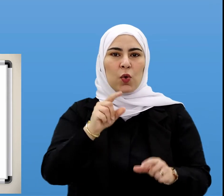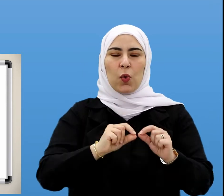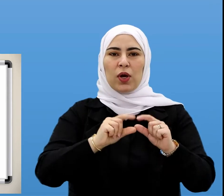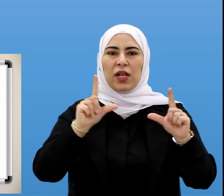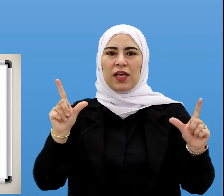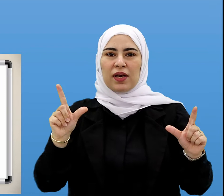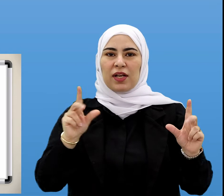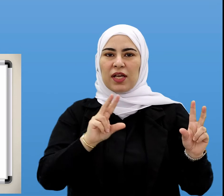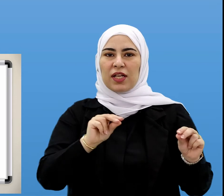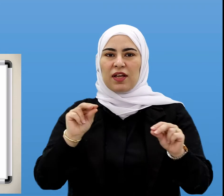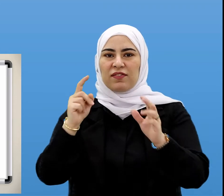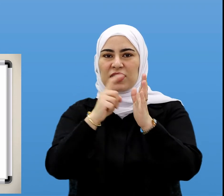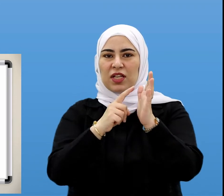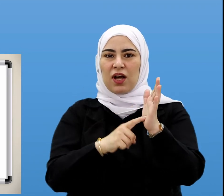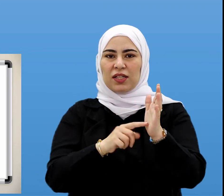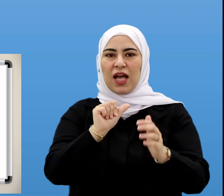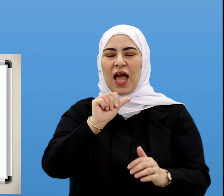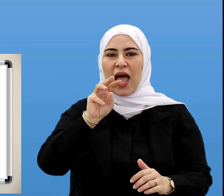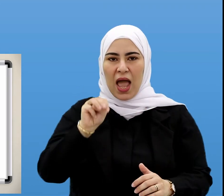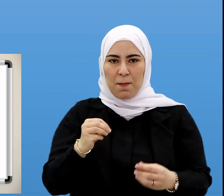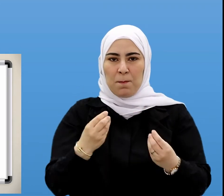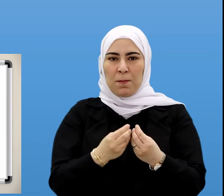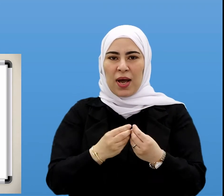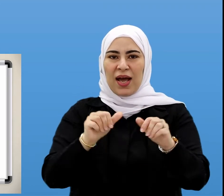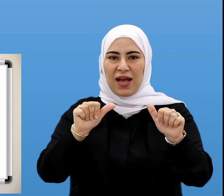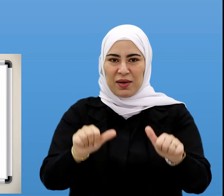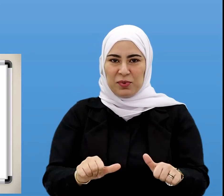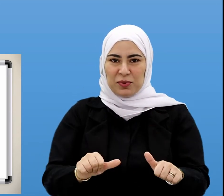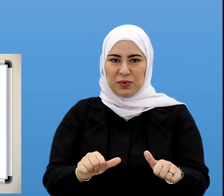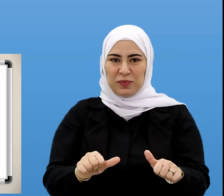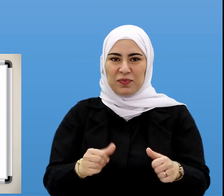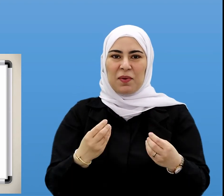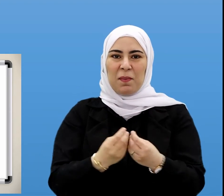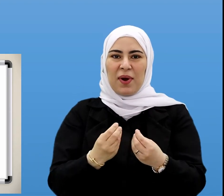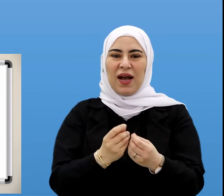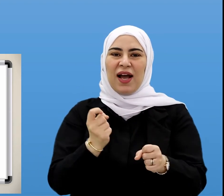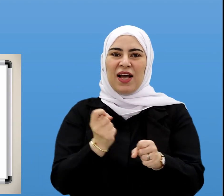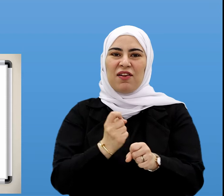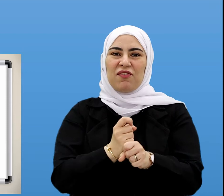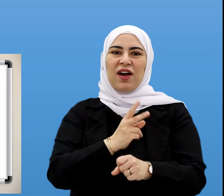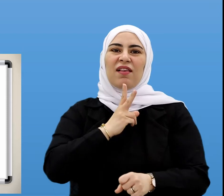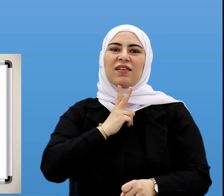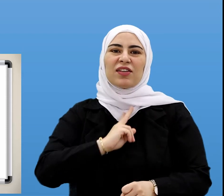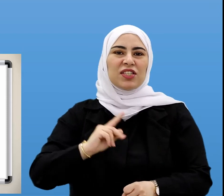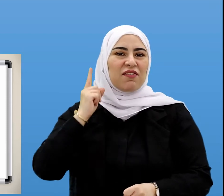see, am plus able to, and the verb that indicates or refers to the ability